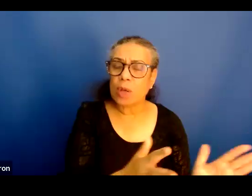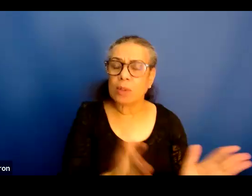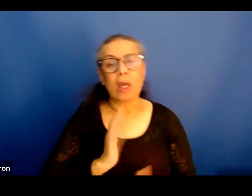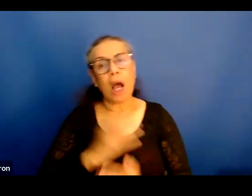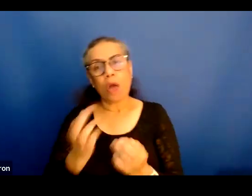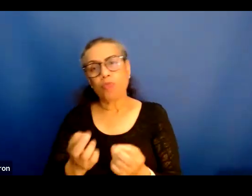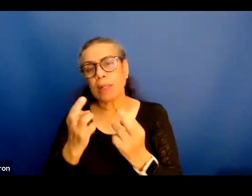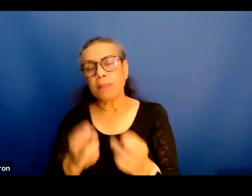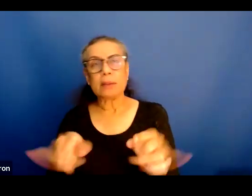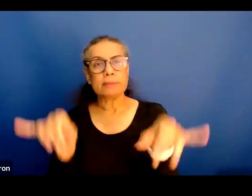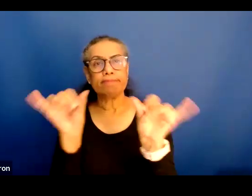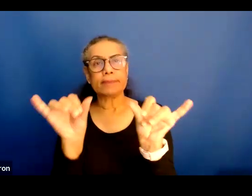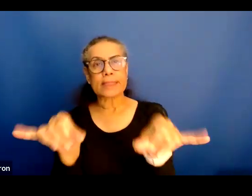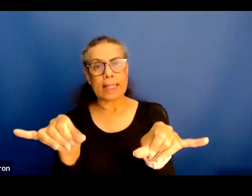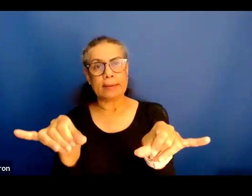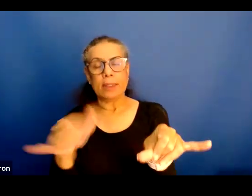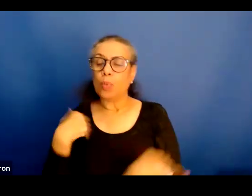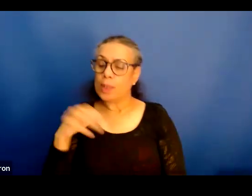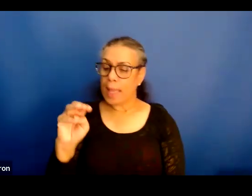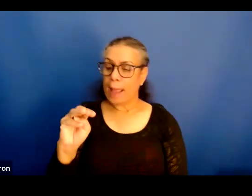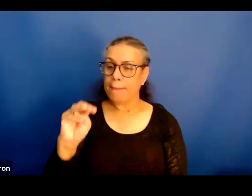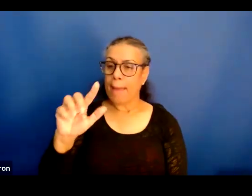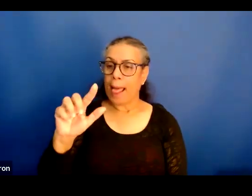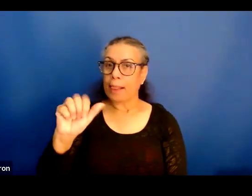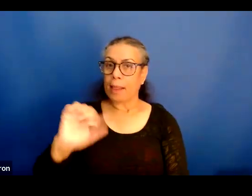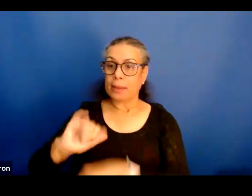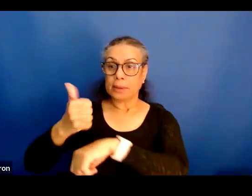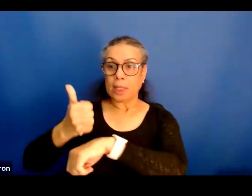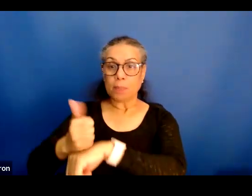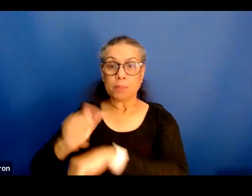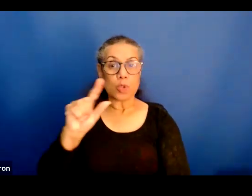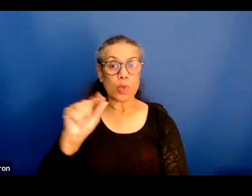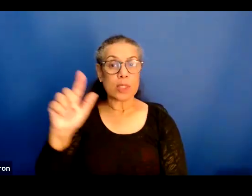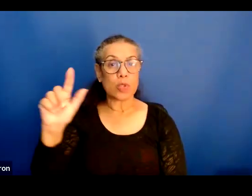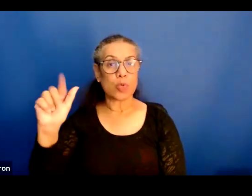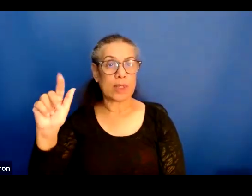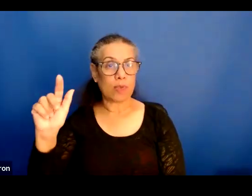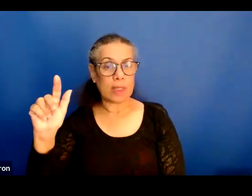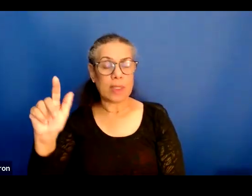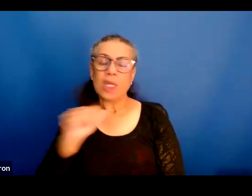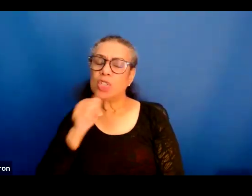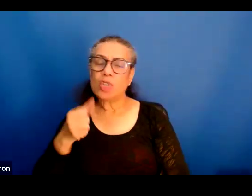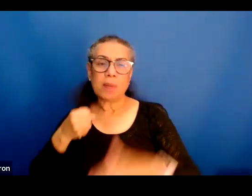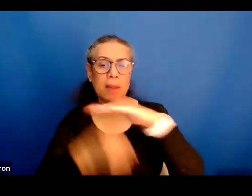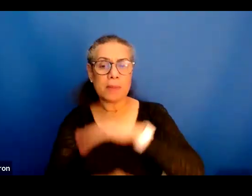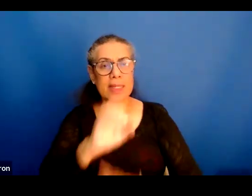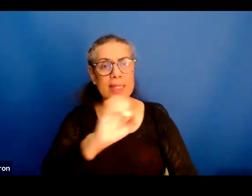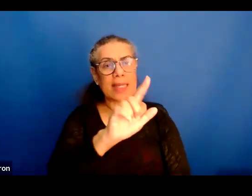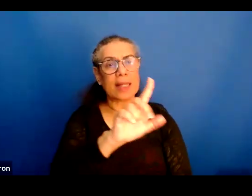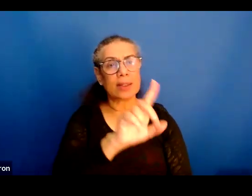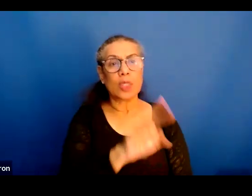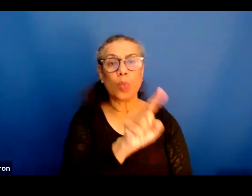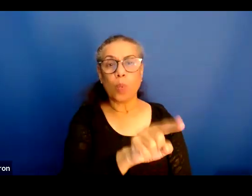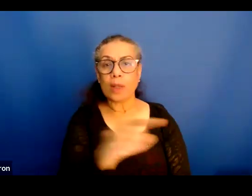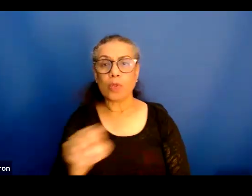recommendations remain the same as when the MLA formed in 2023. Stop placing ELD 1 through 3 students